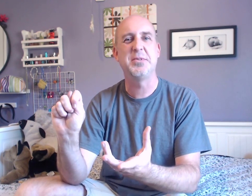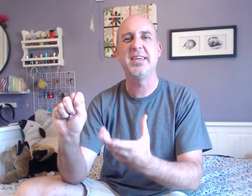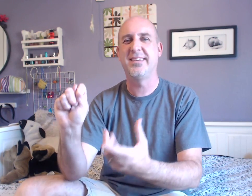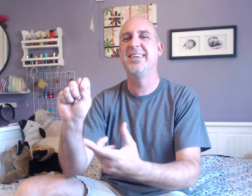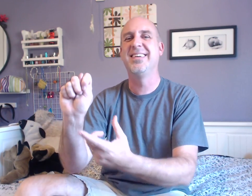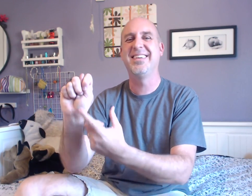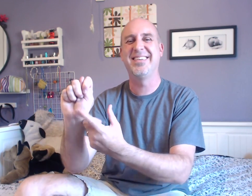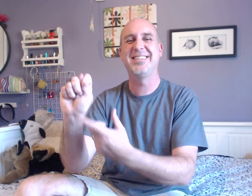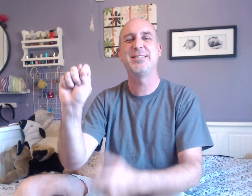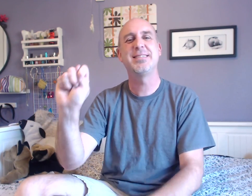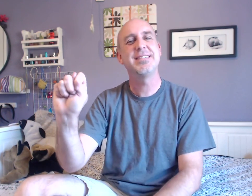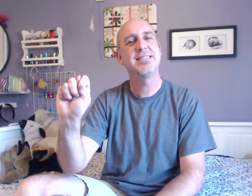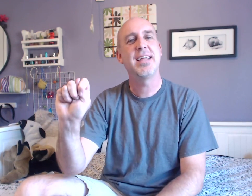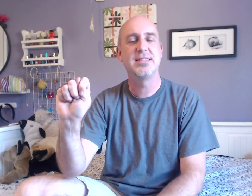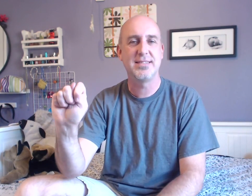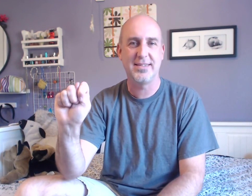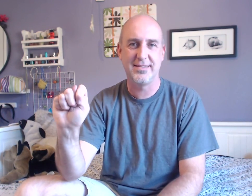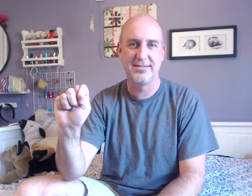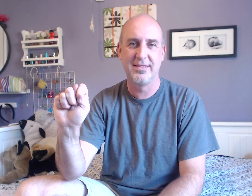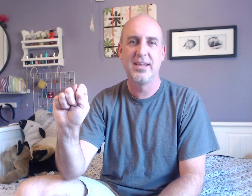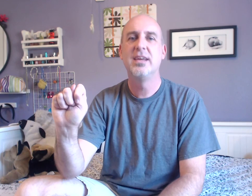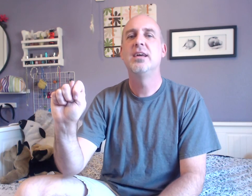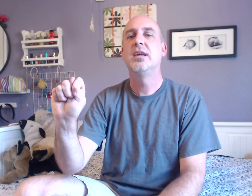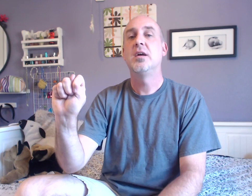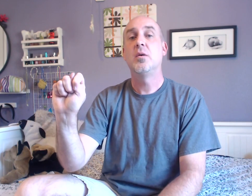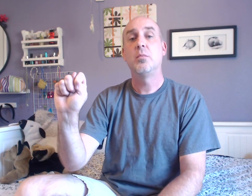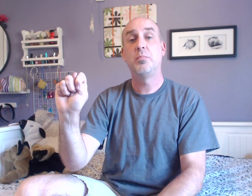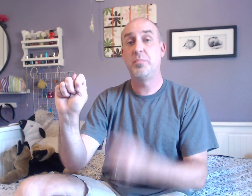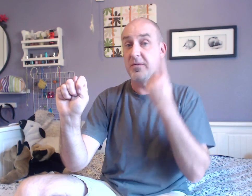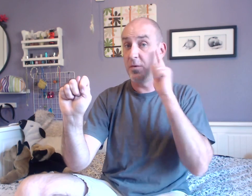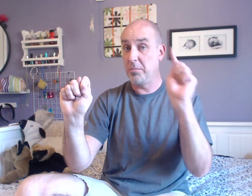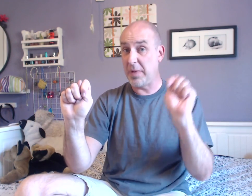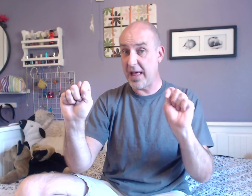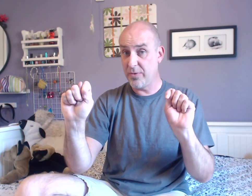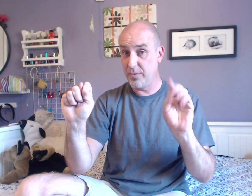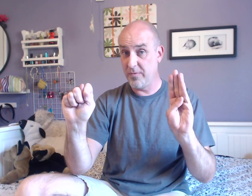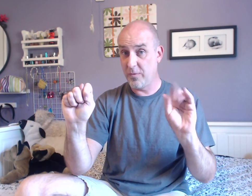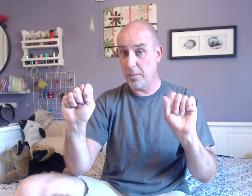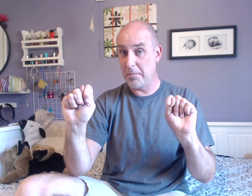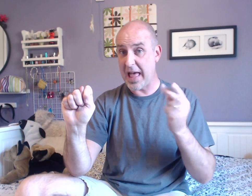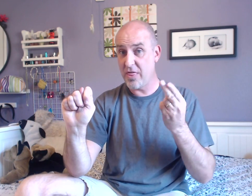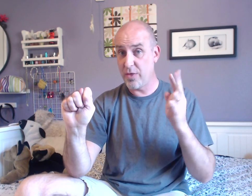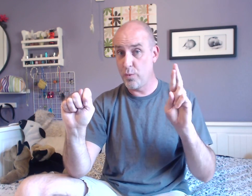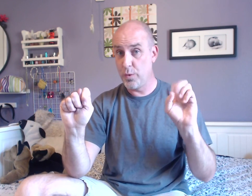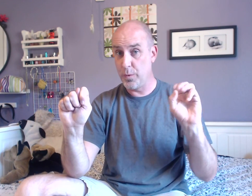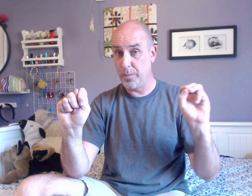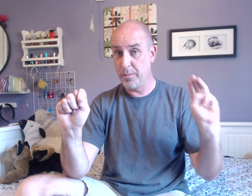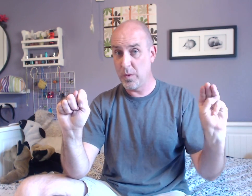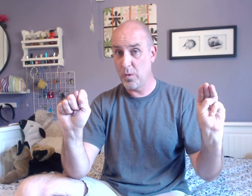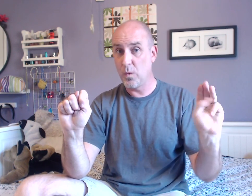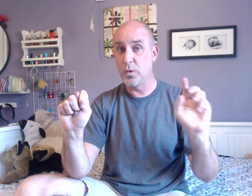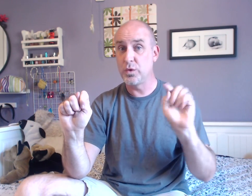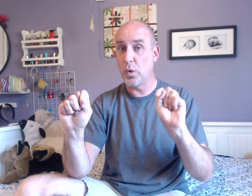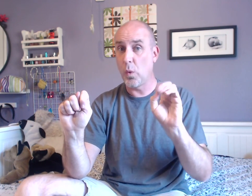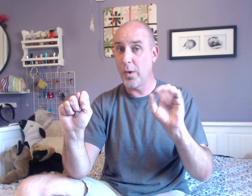think? It stands still. But for bathroom, or